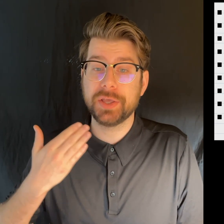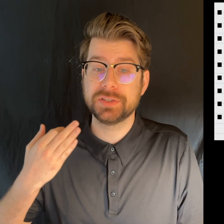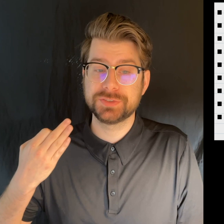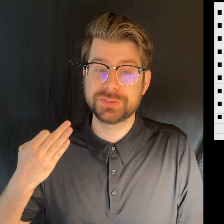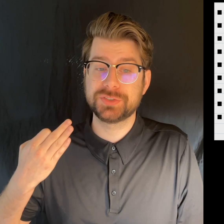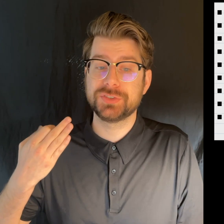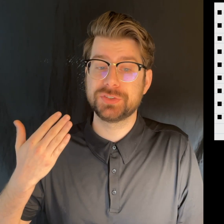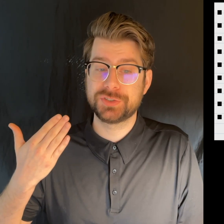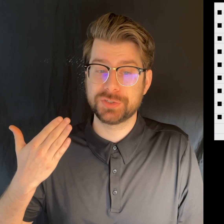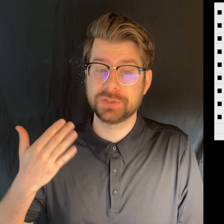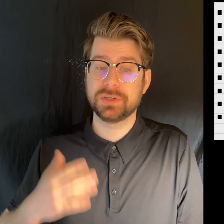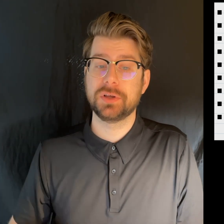moist,